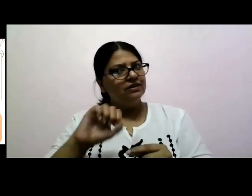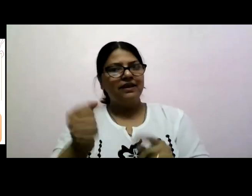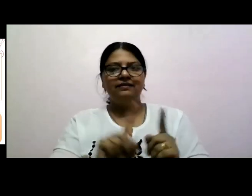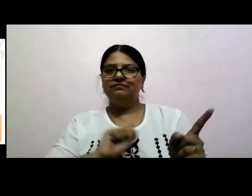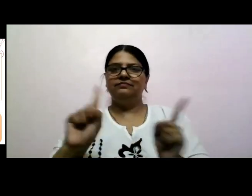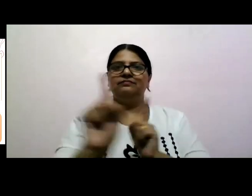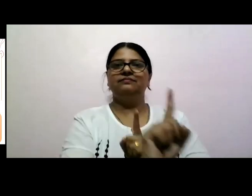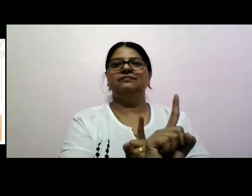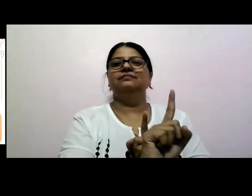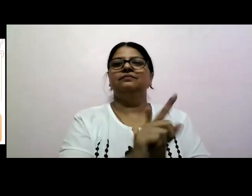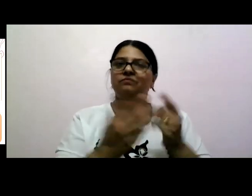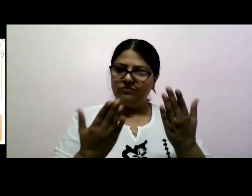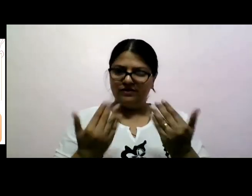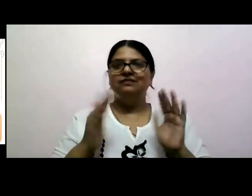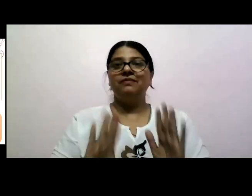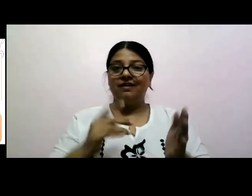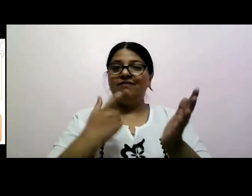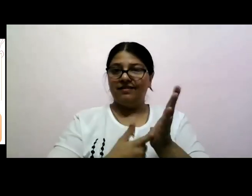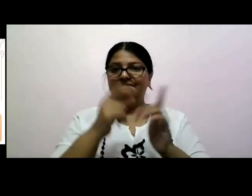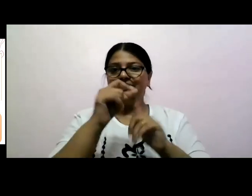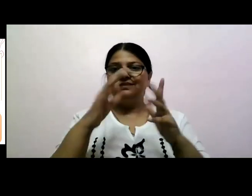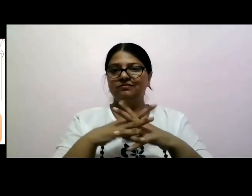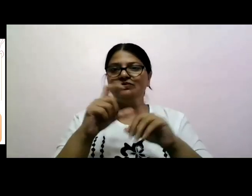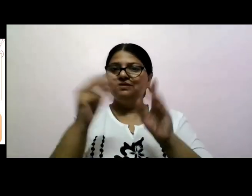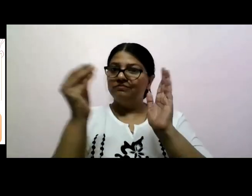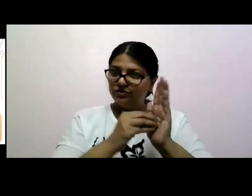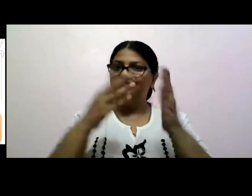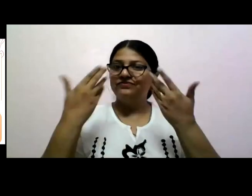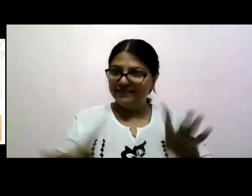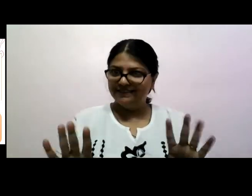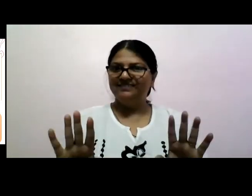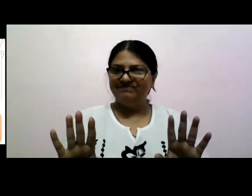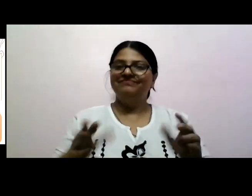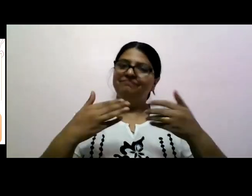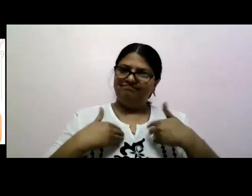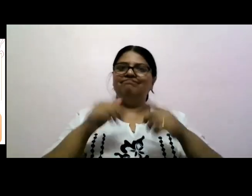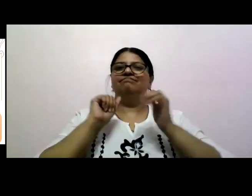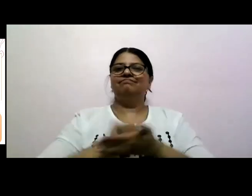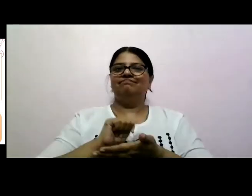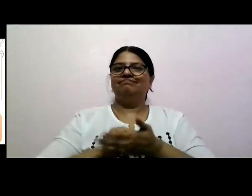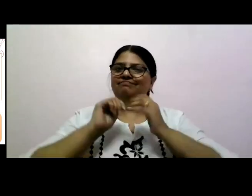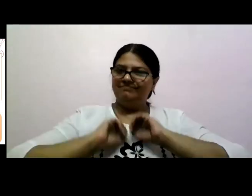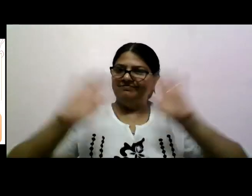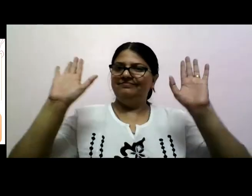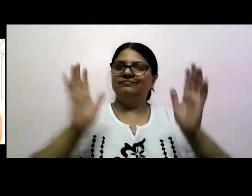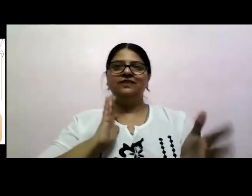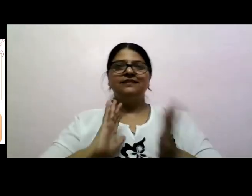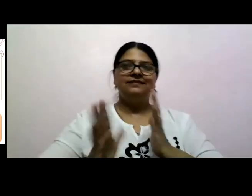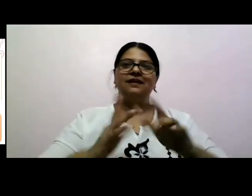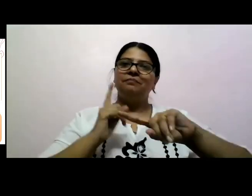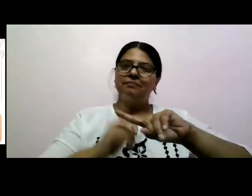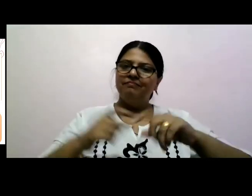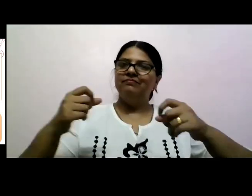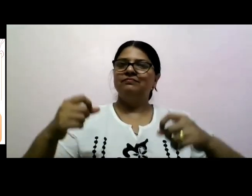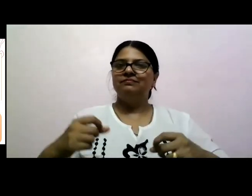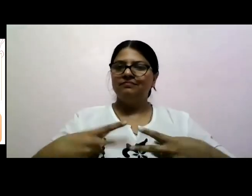If you have a disability, if you are deaf, you can go first in line. That is also that it's also mentioned in the RPWD. That is one